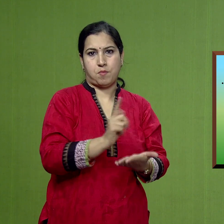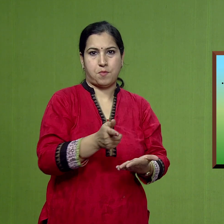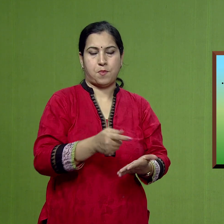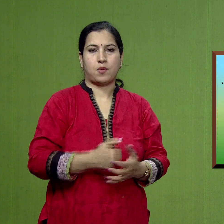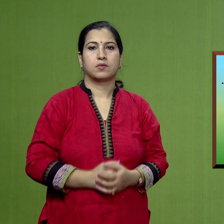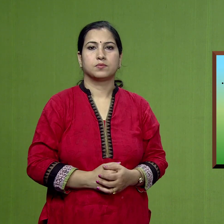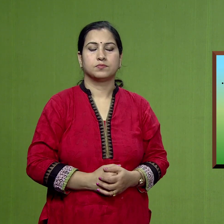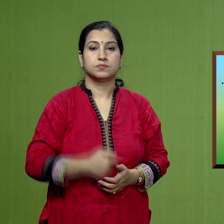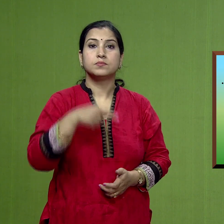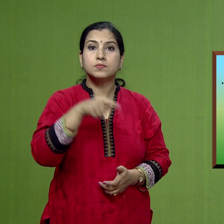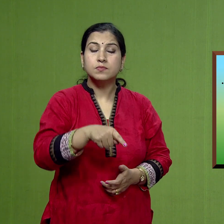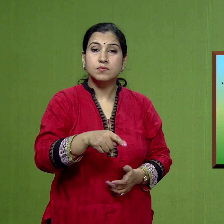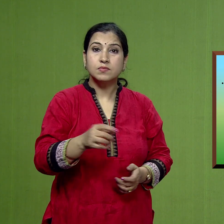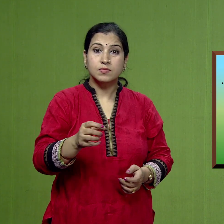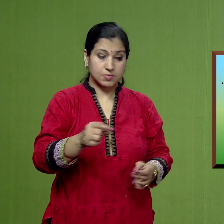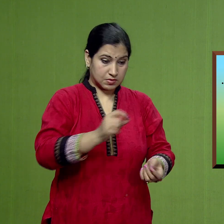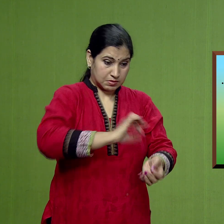It should be disposed of hygienically,